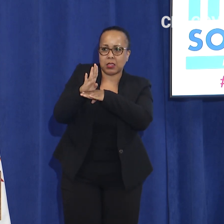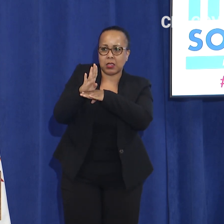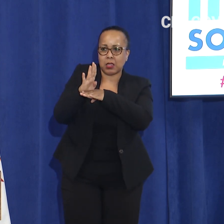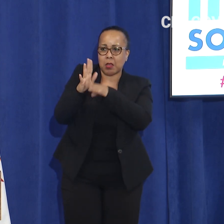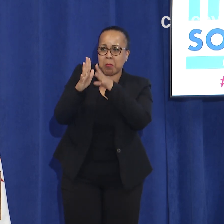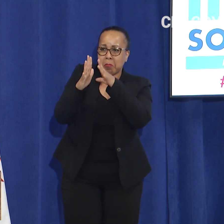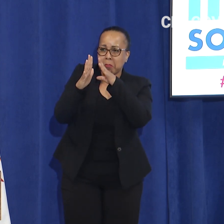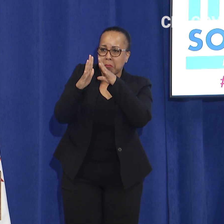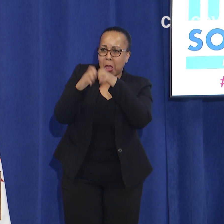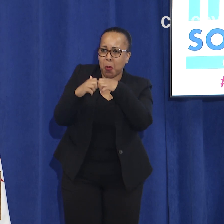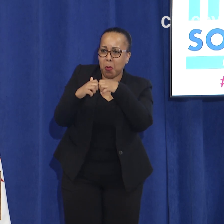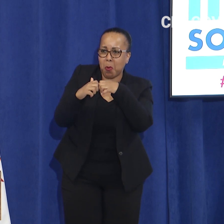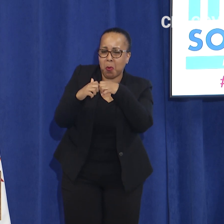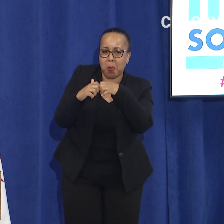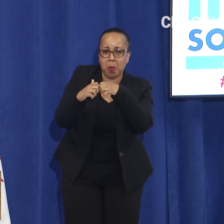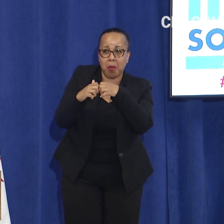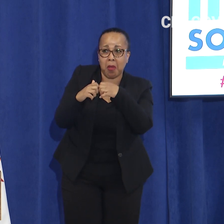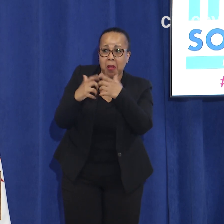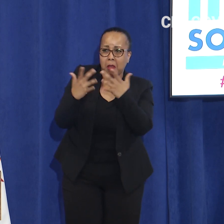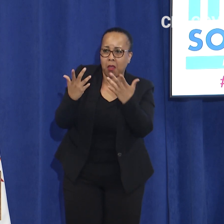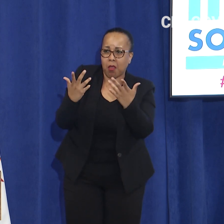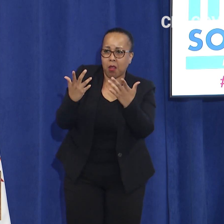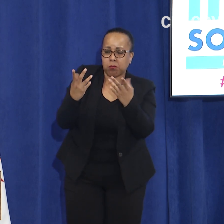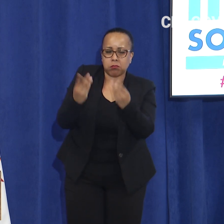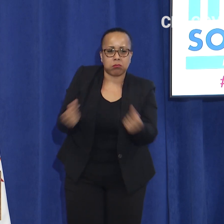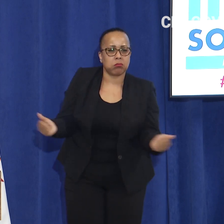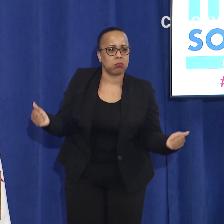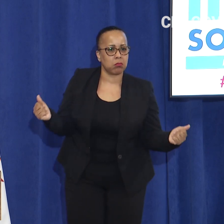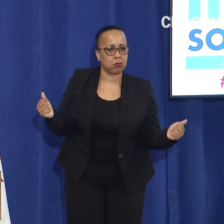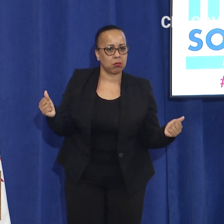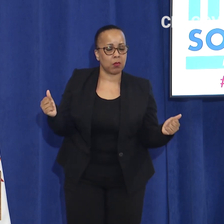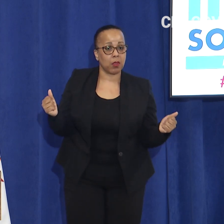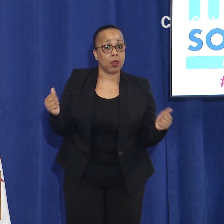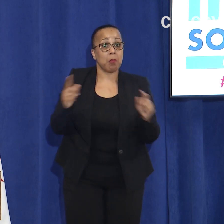to see their hopes dashed.